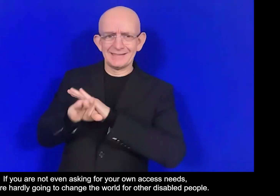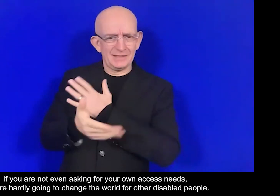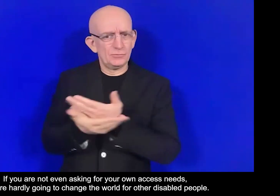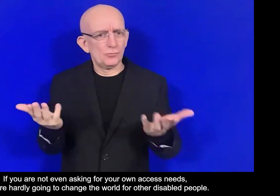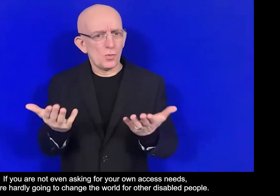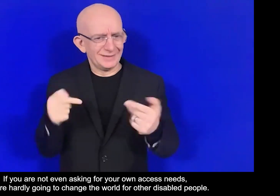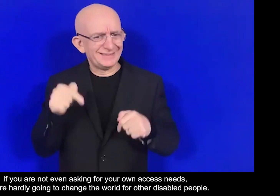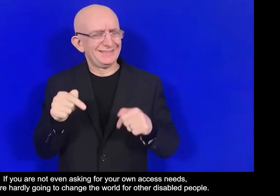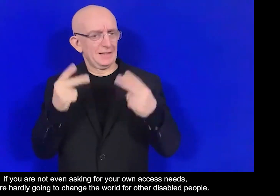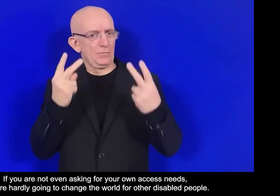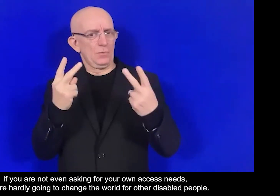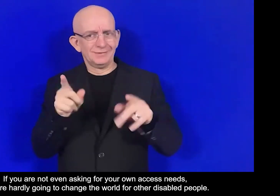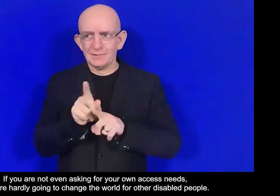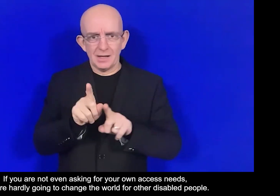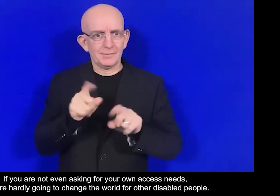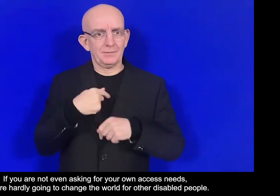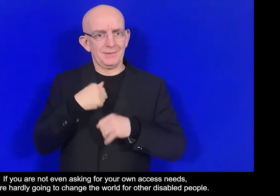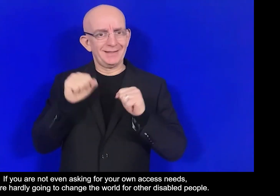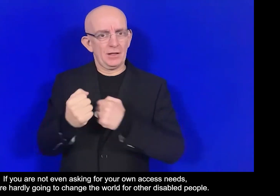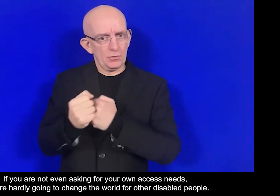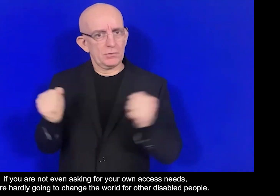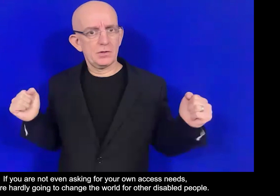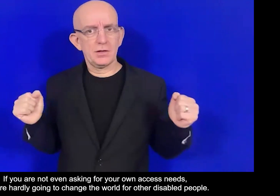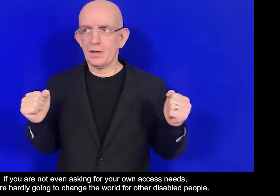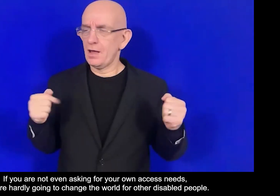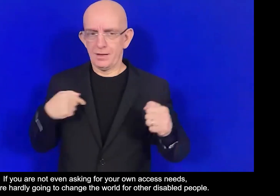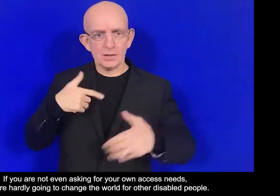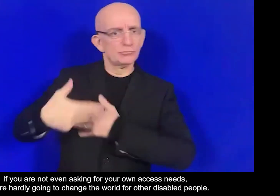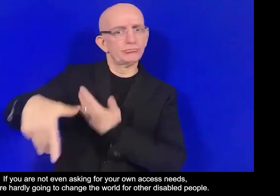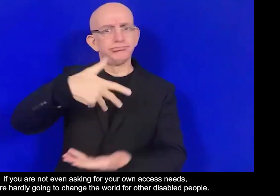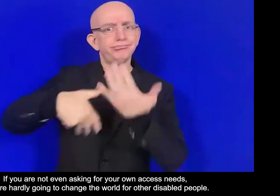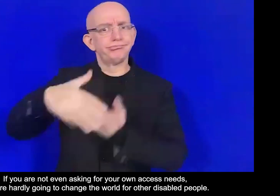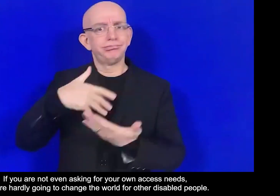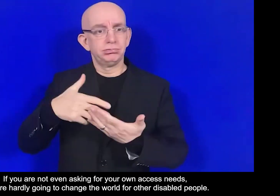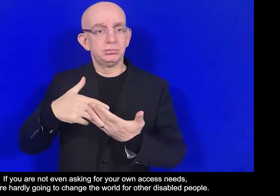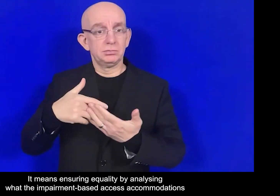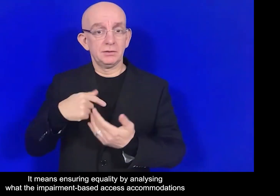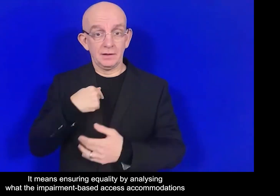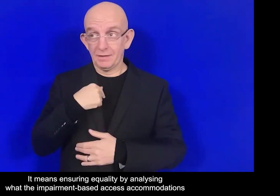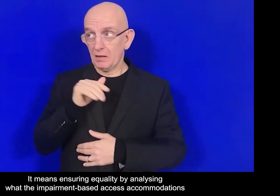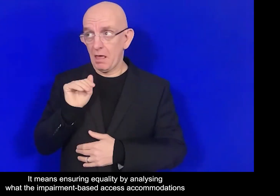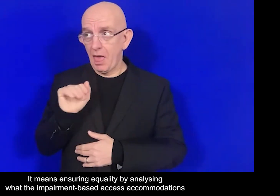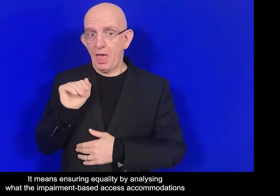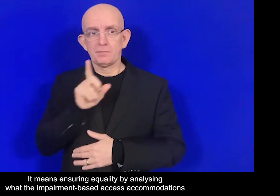own access needs, you're hardly going to change the world for other disabled people. It means ensuring equality